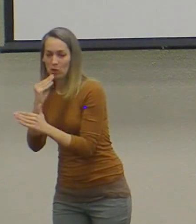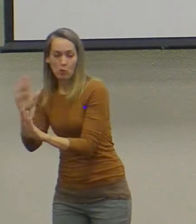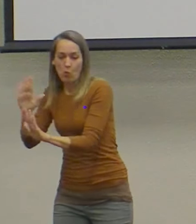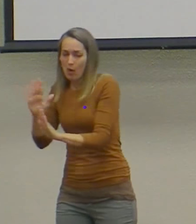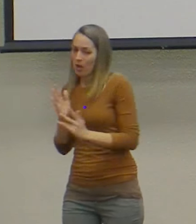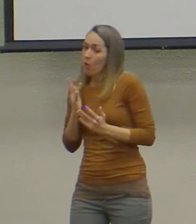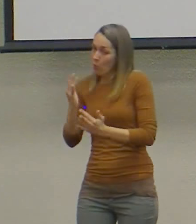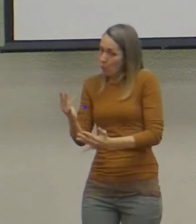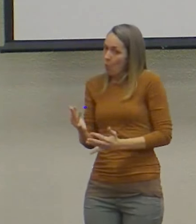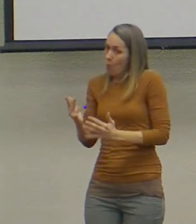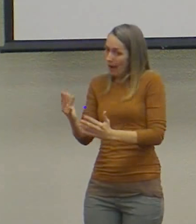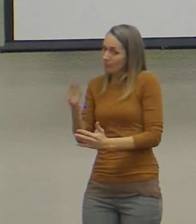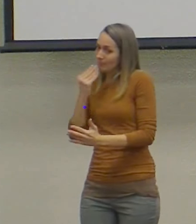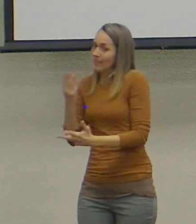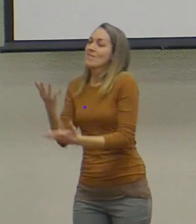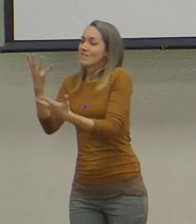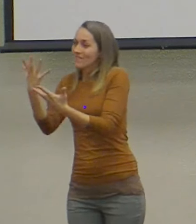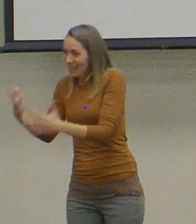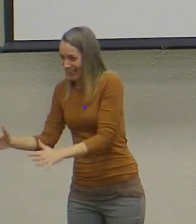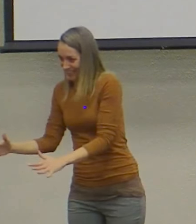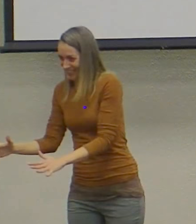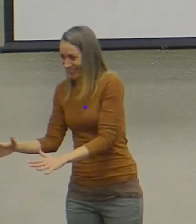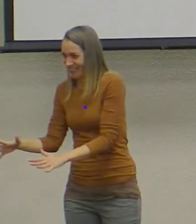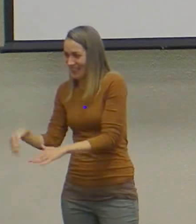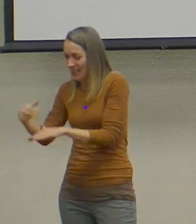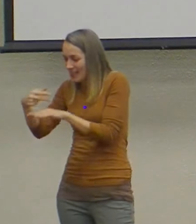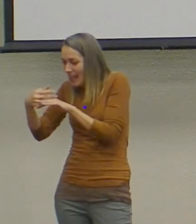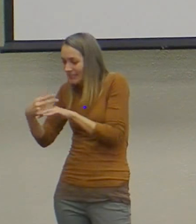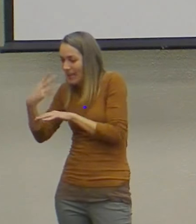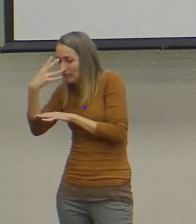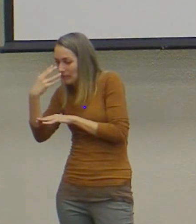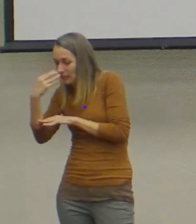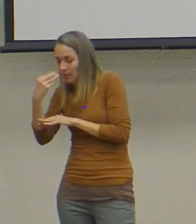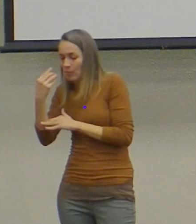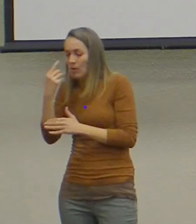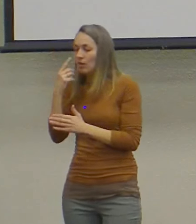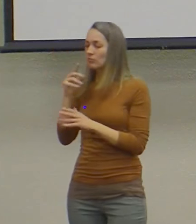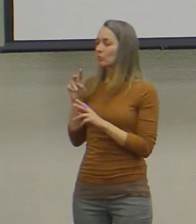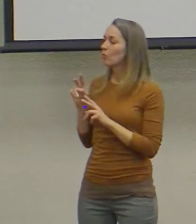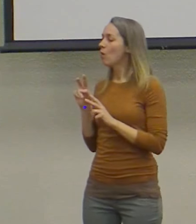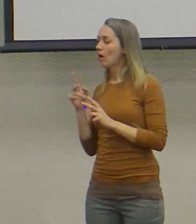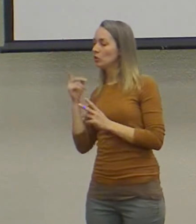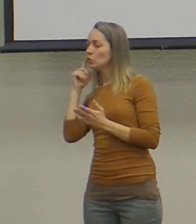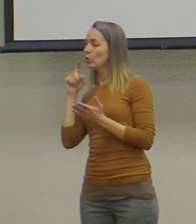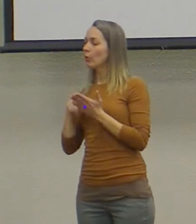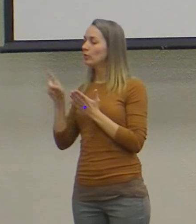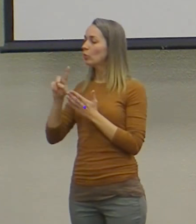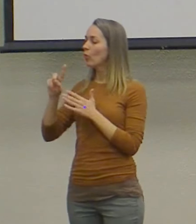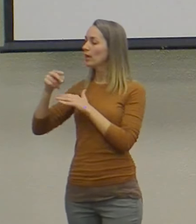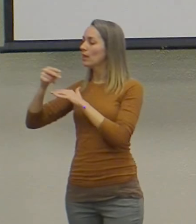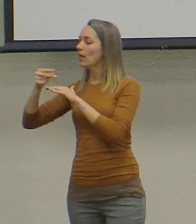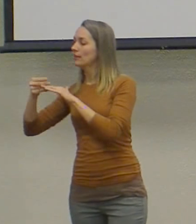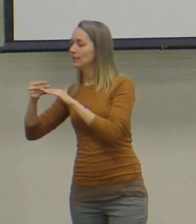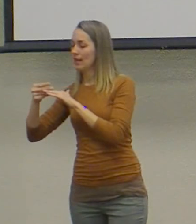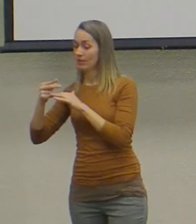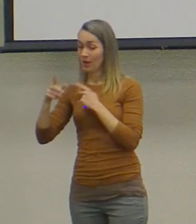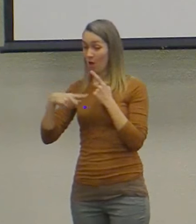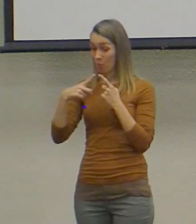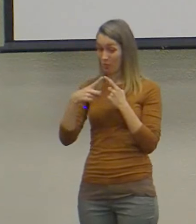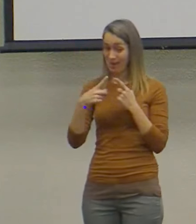till he finishes eating and he settles down for the night. And make note of the place where he lies down. And when it is